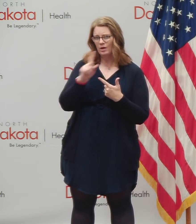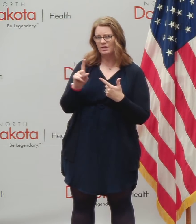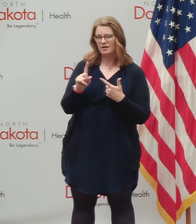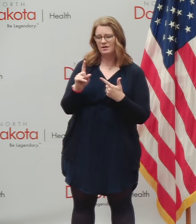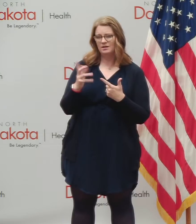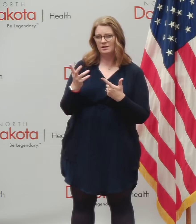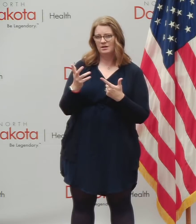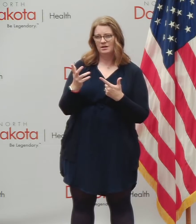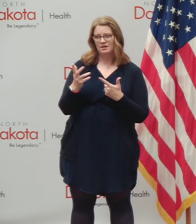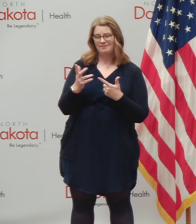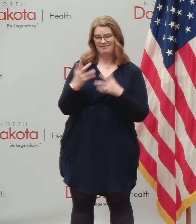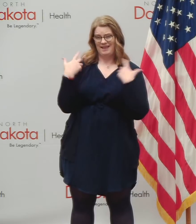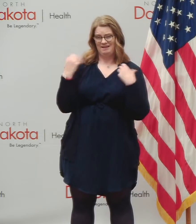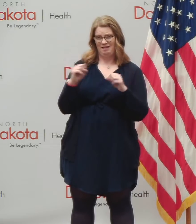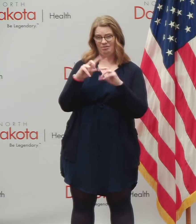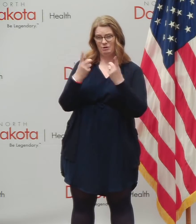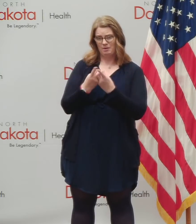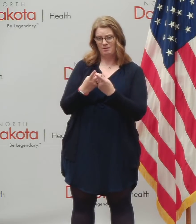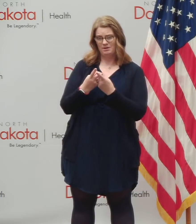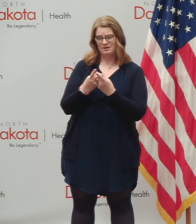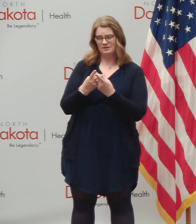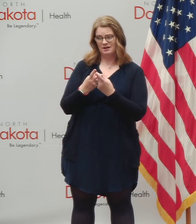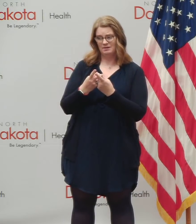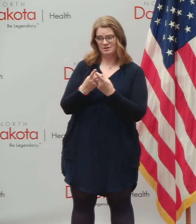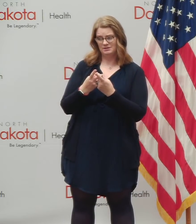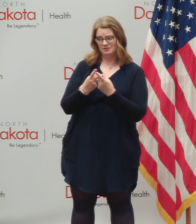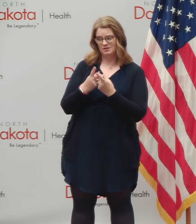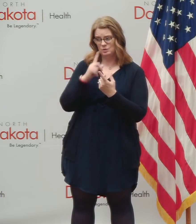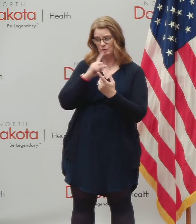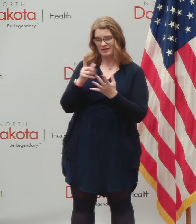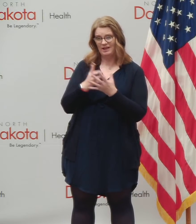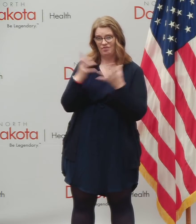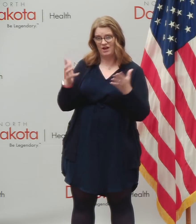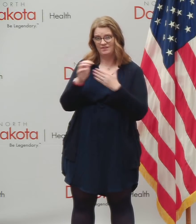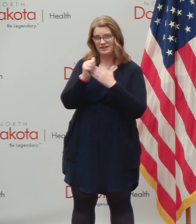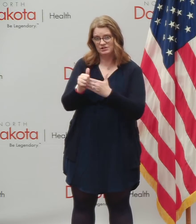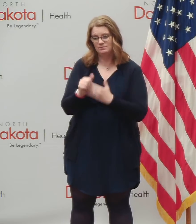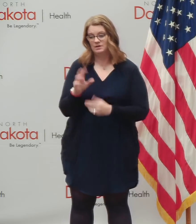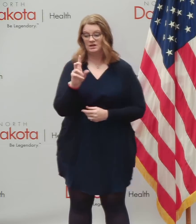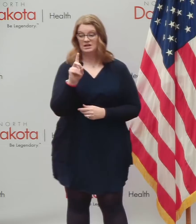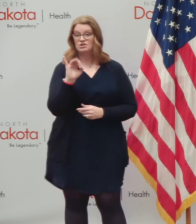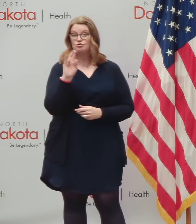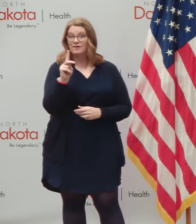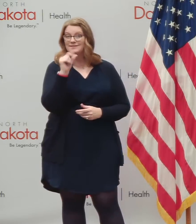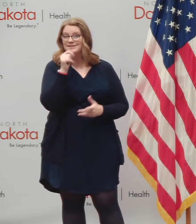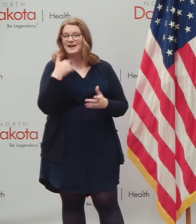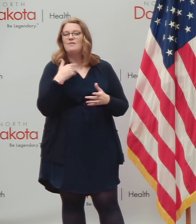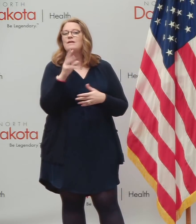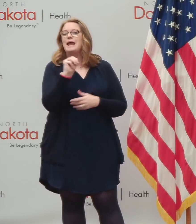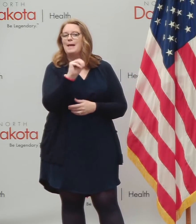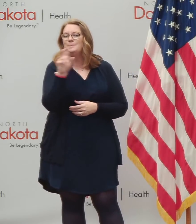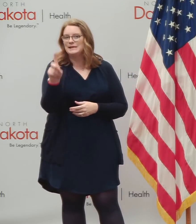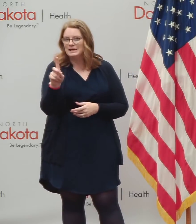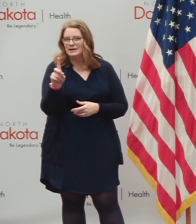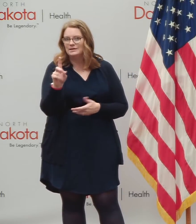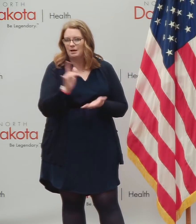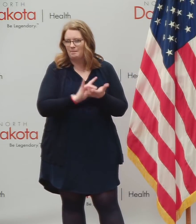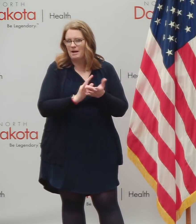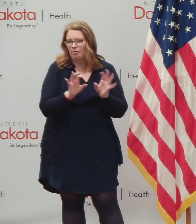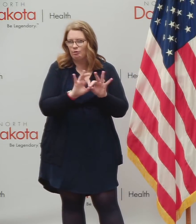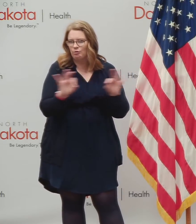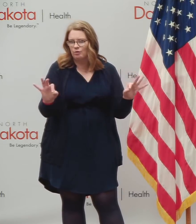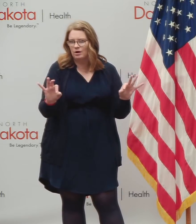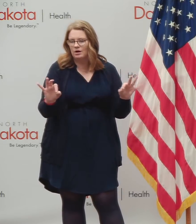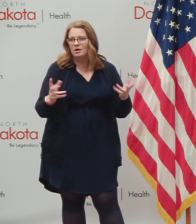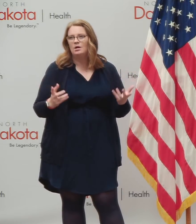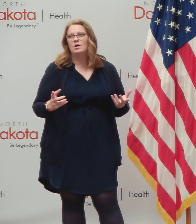around the health department. Given that Dirk does not have a medical degree, whenever we have someone in that